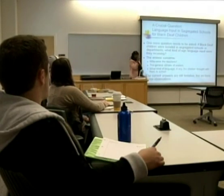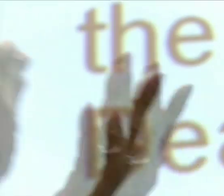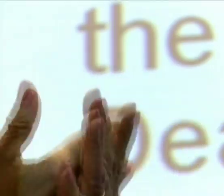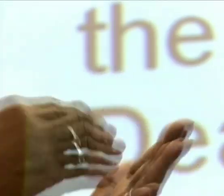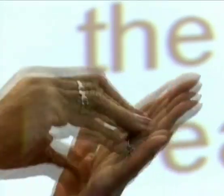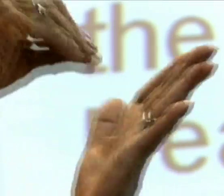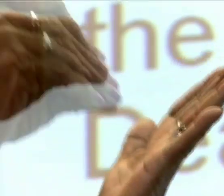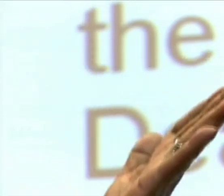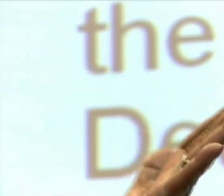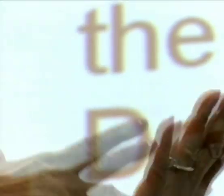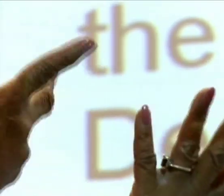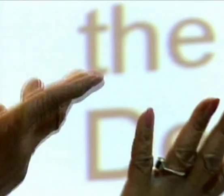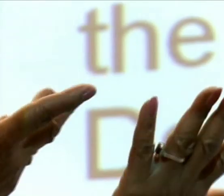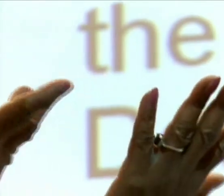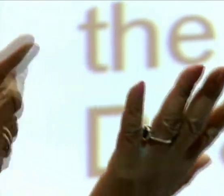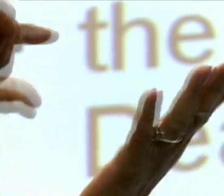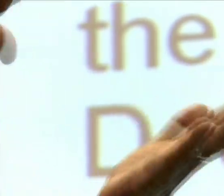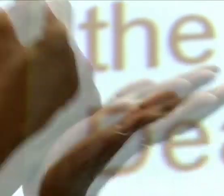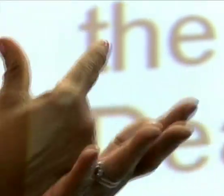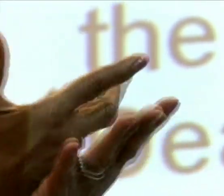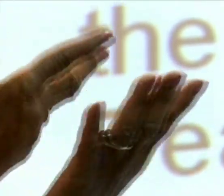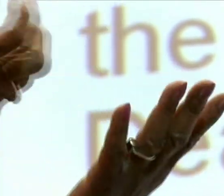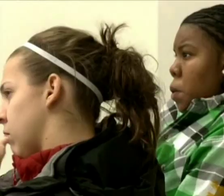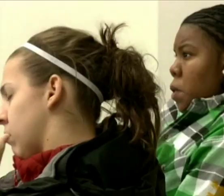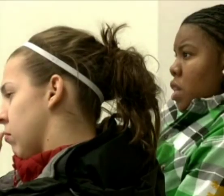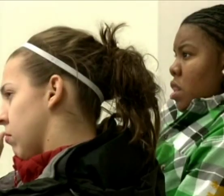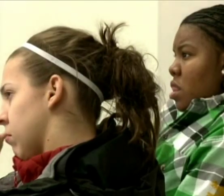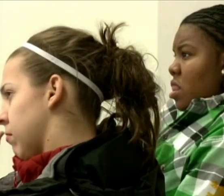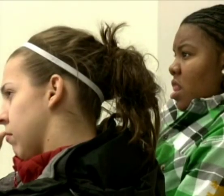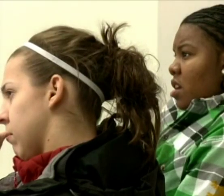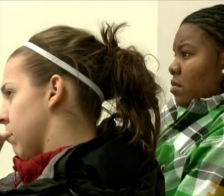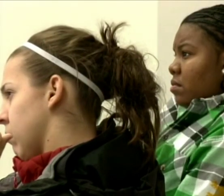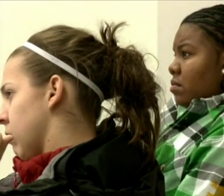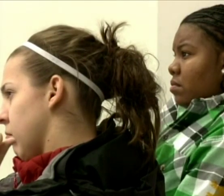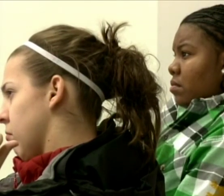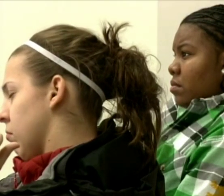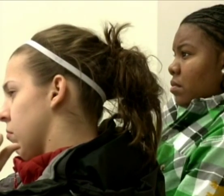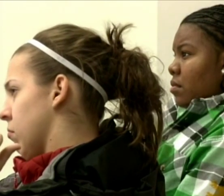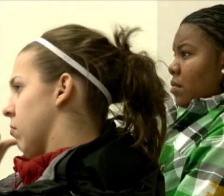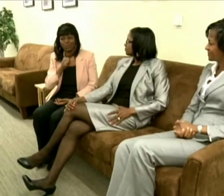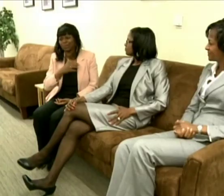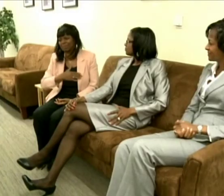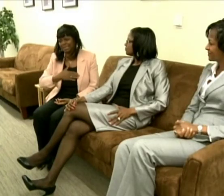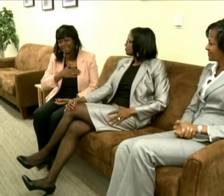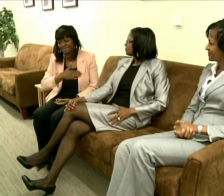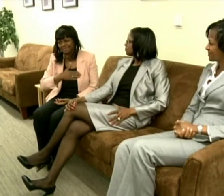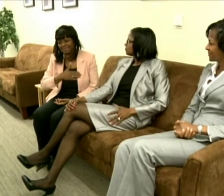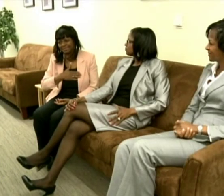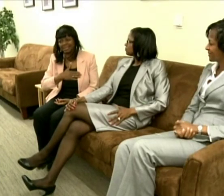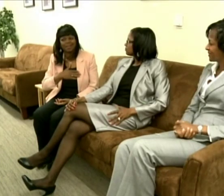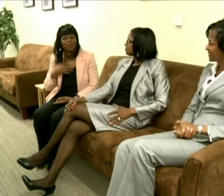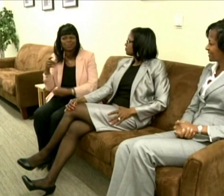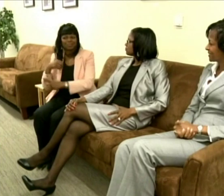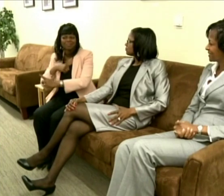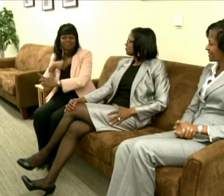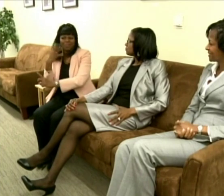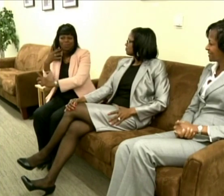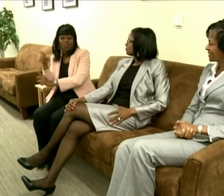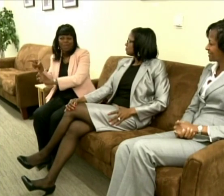black ASL, a dialect that developed in segregated deaf schools. Like one phrase, girl, please. You may not